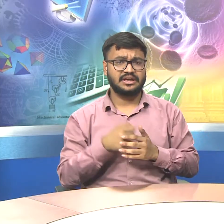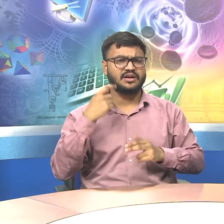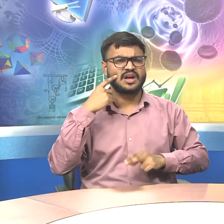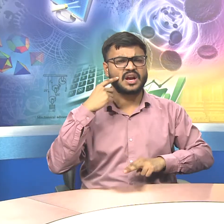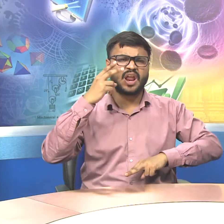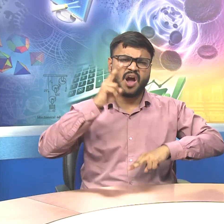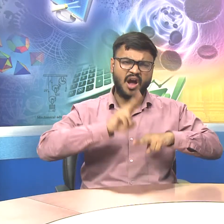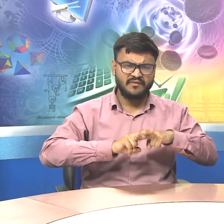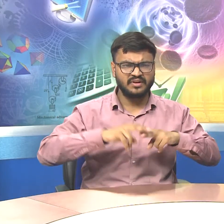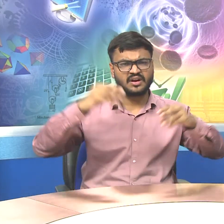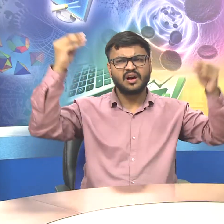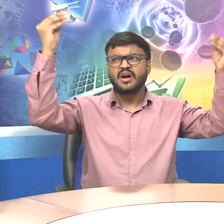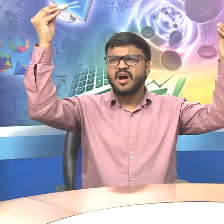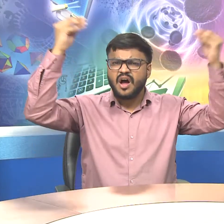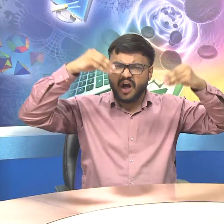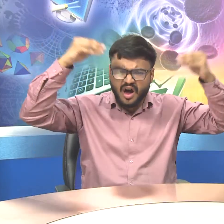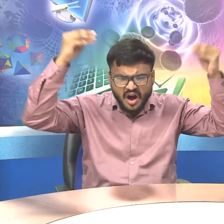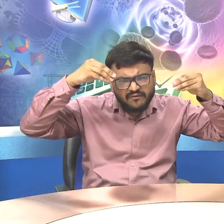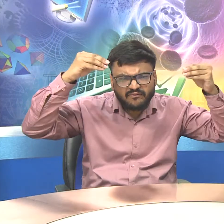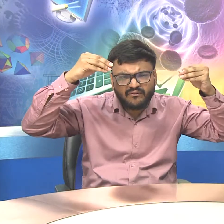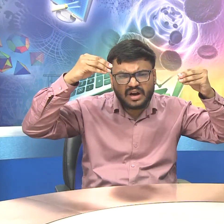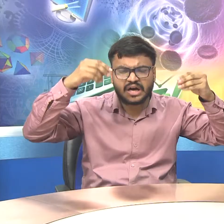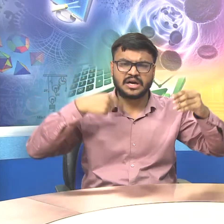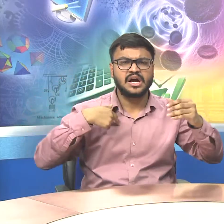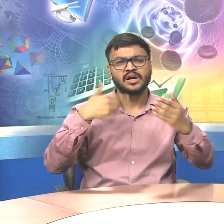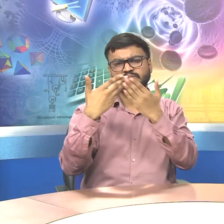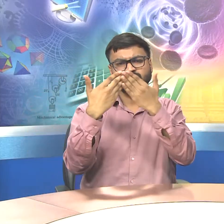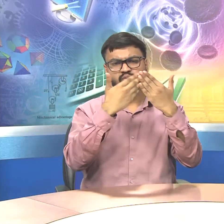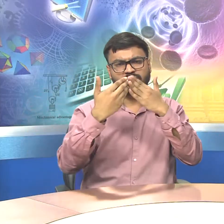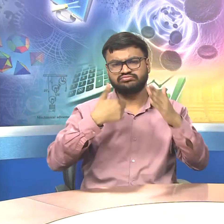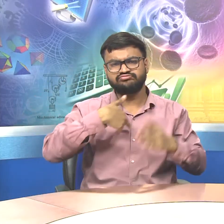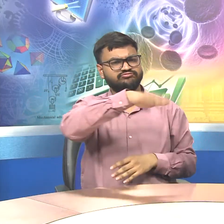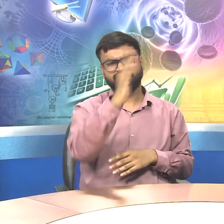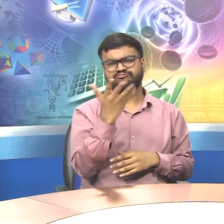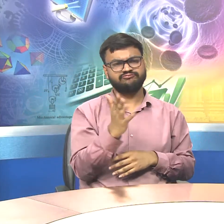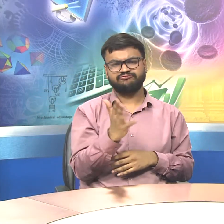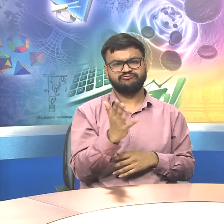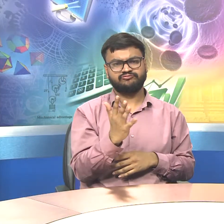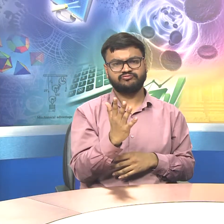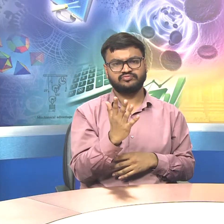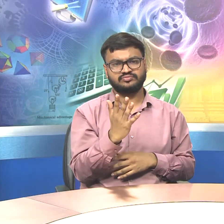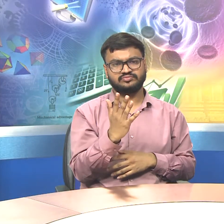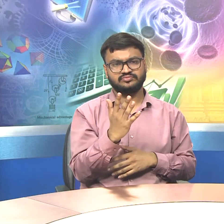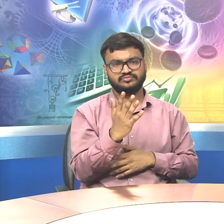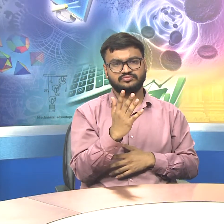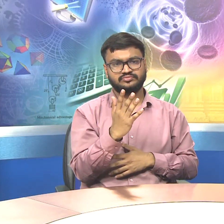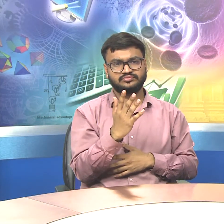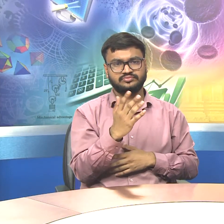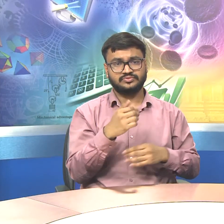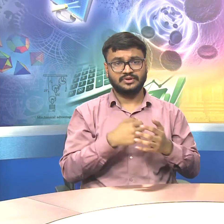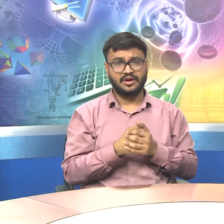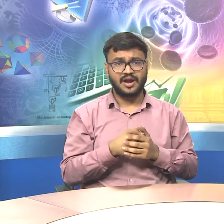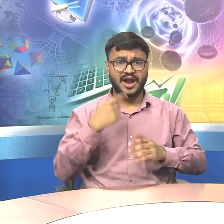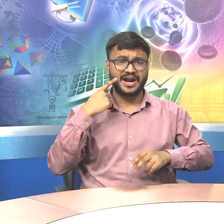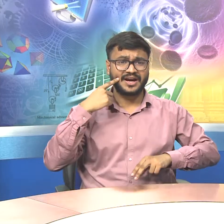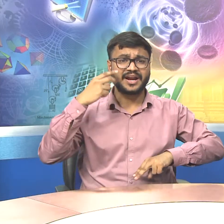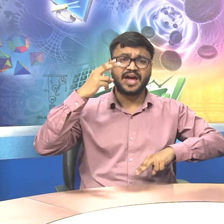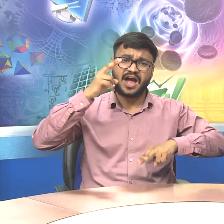words can be used in them. For example, first is if. If it rains, I